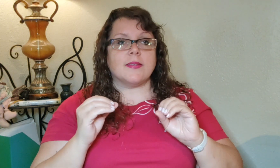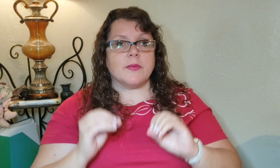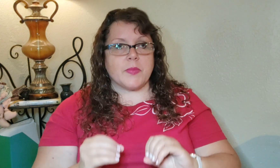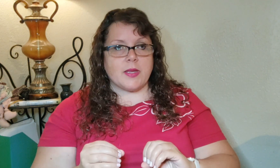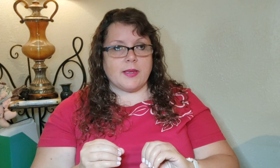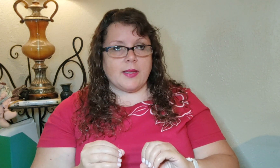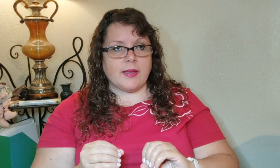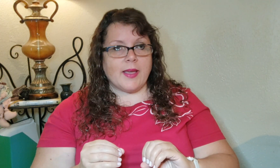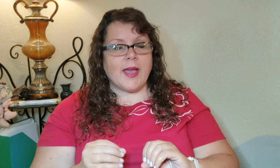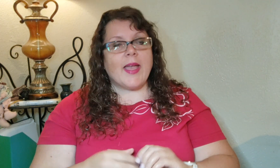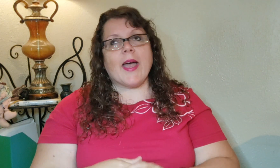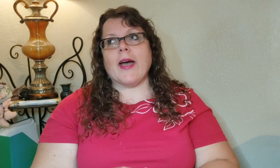the meaning.